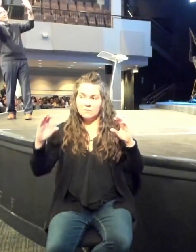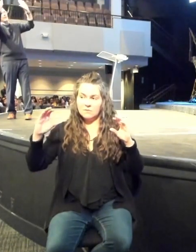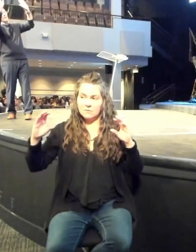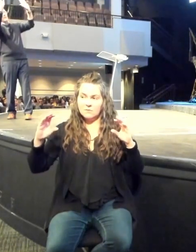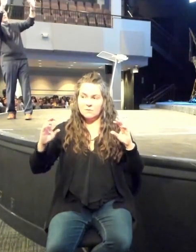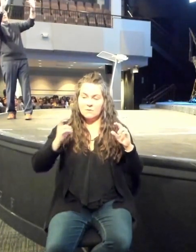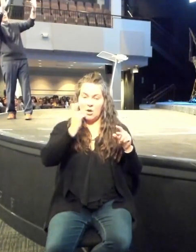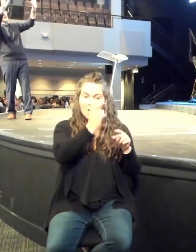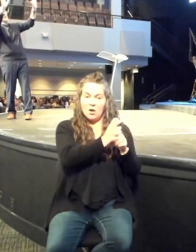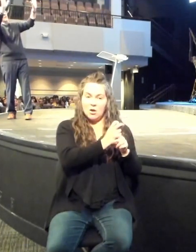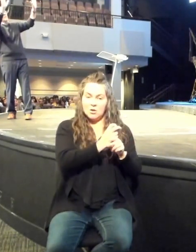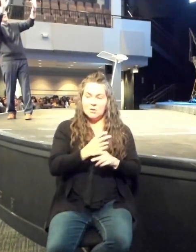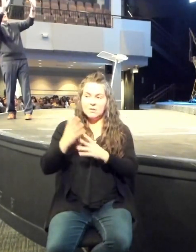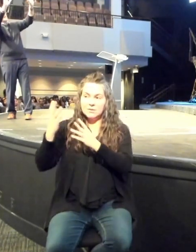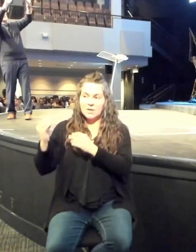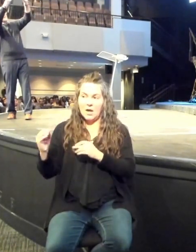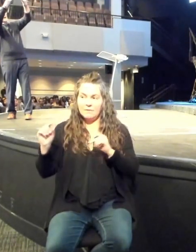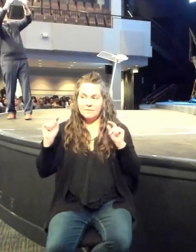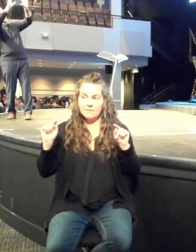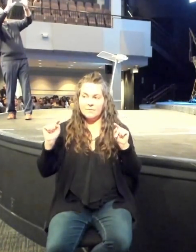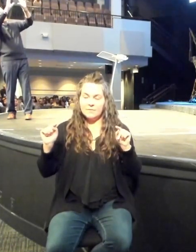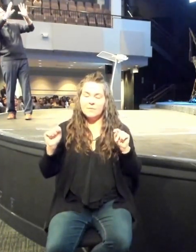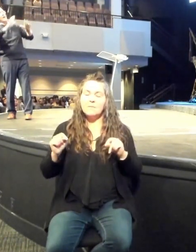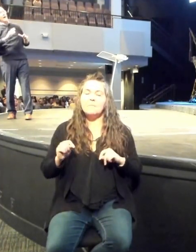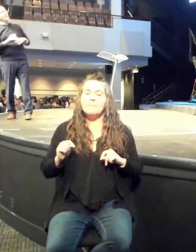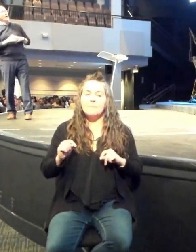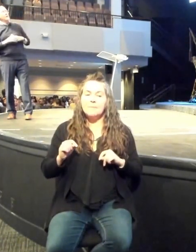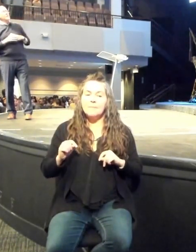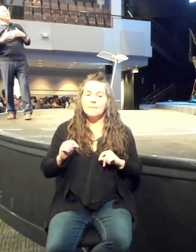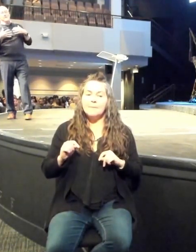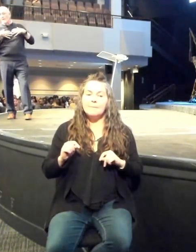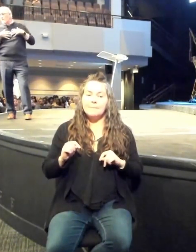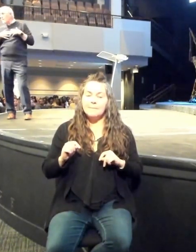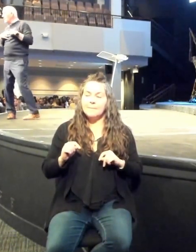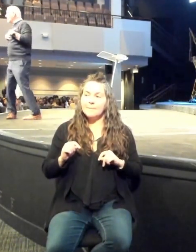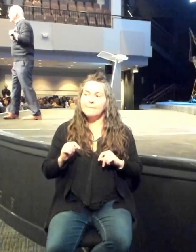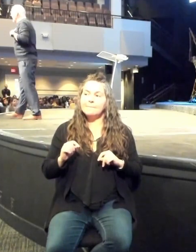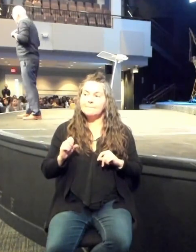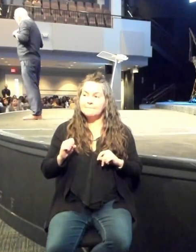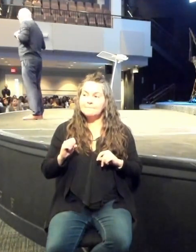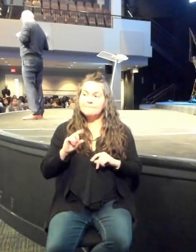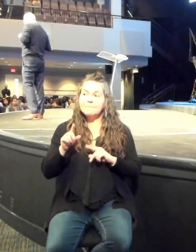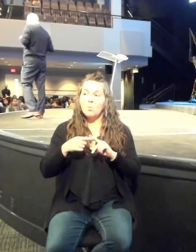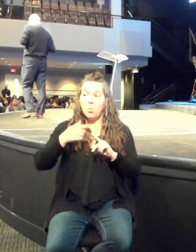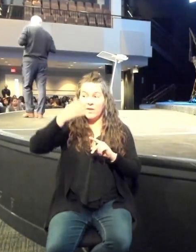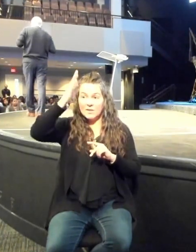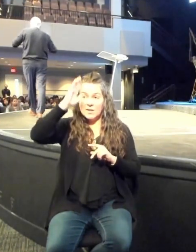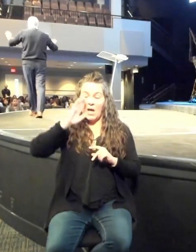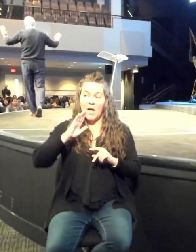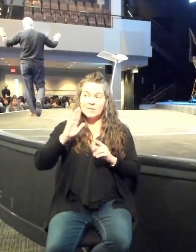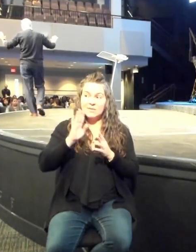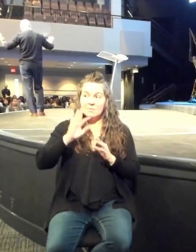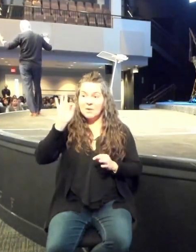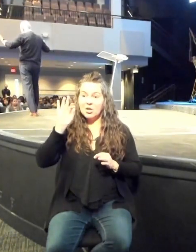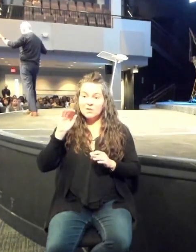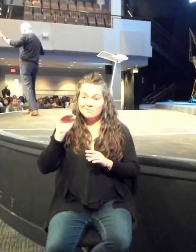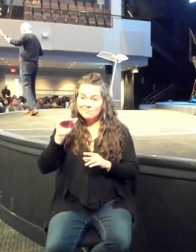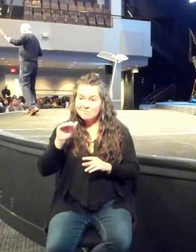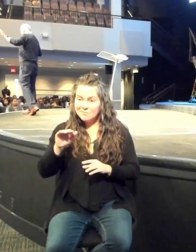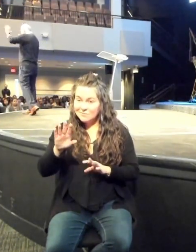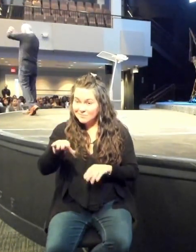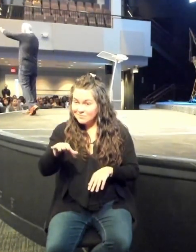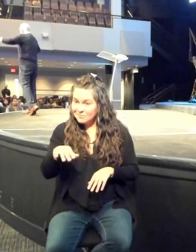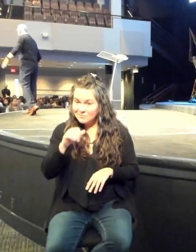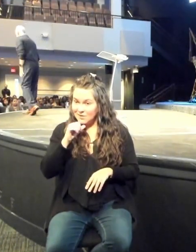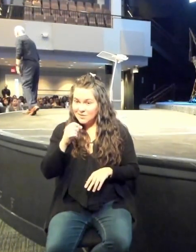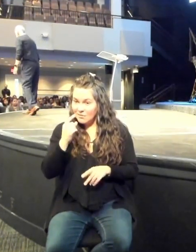vital little diagram. So God's word, God's conscience comes to you. You can become hardened by it and say, I don't want that in my life.